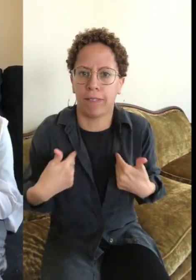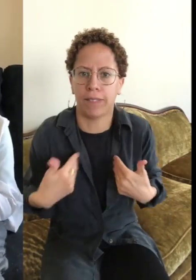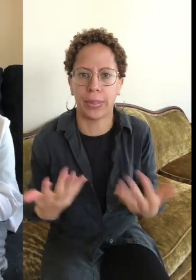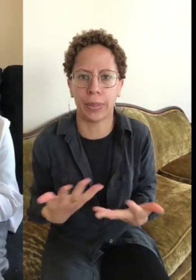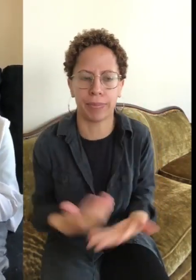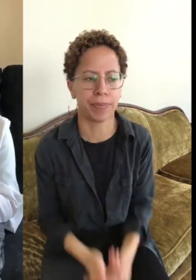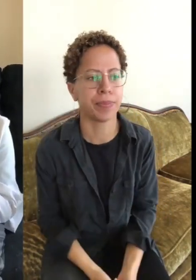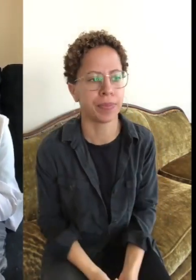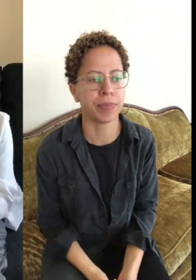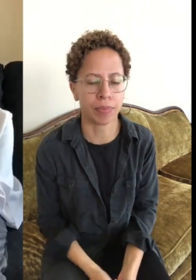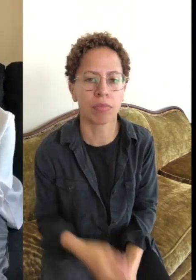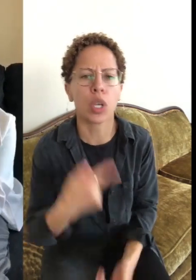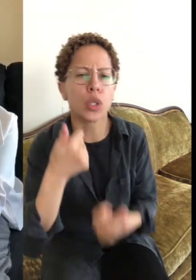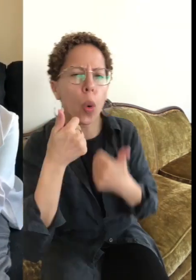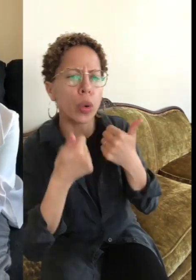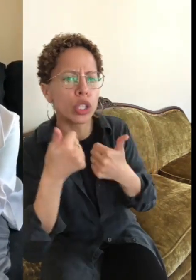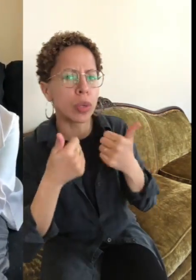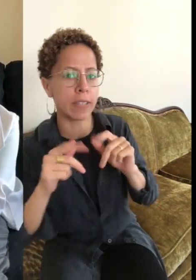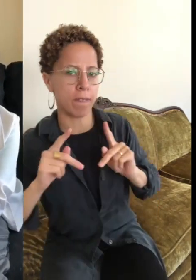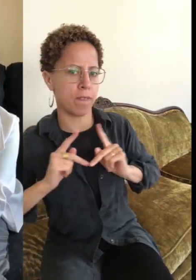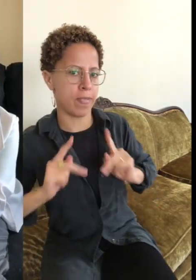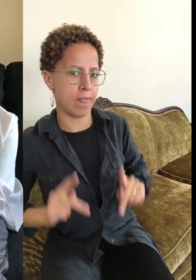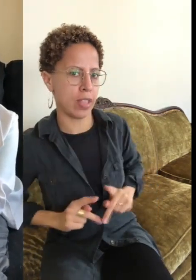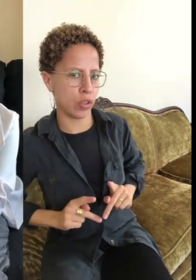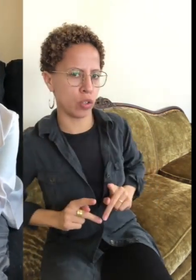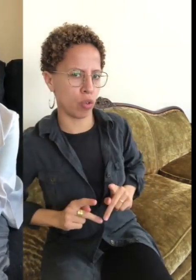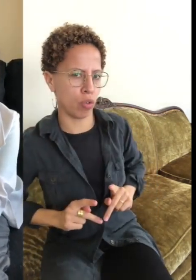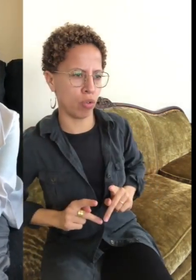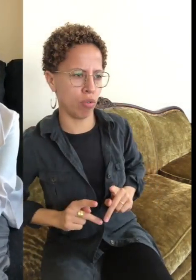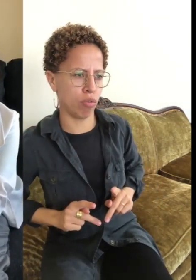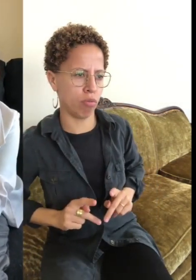Okay, so which one is physical adaptation?